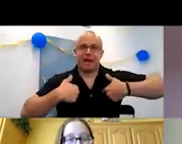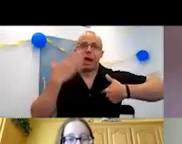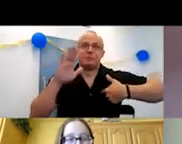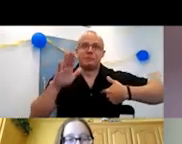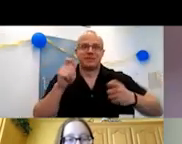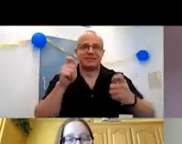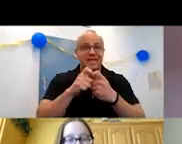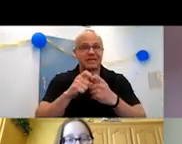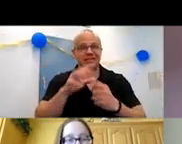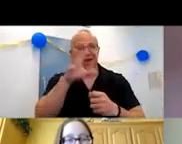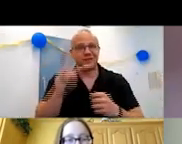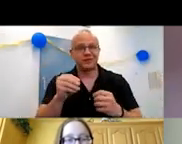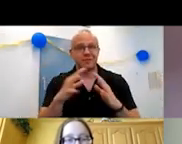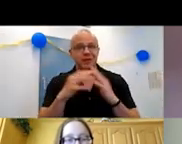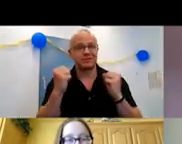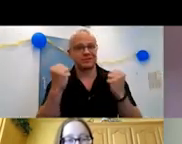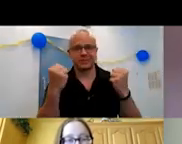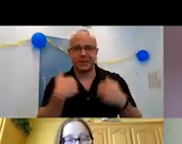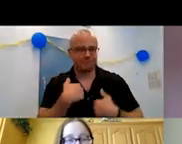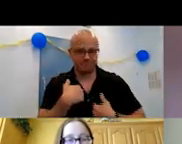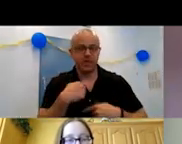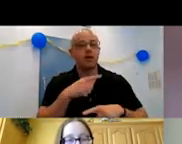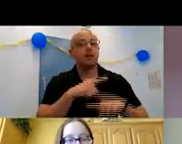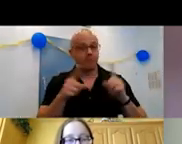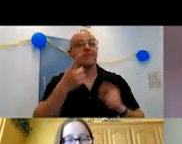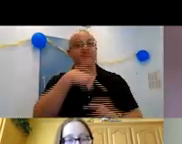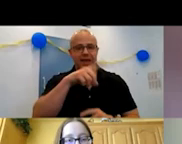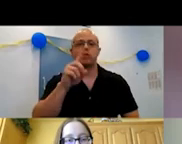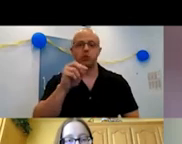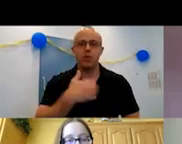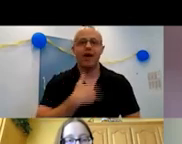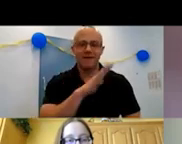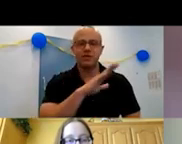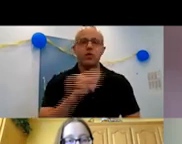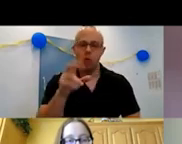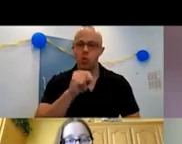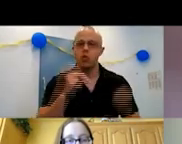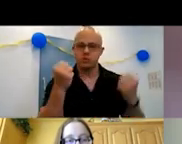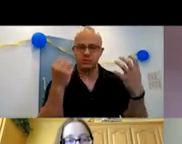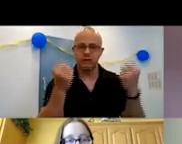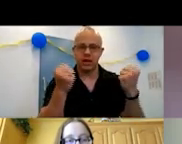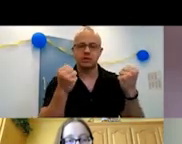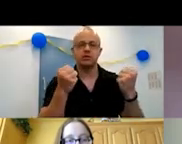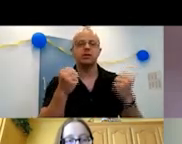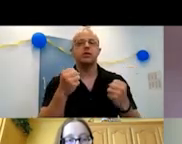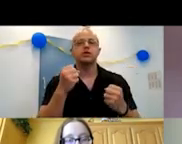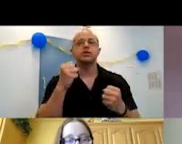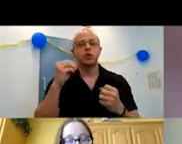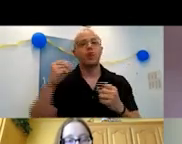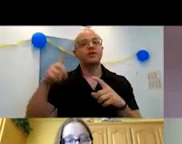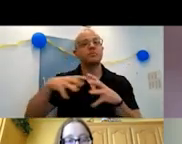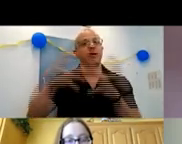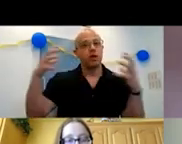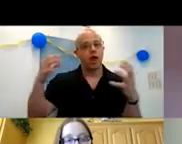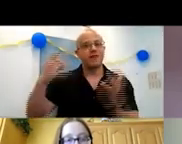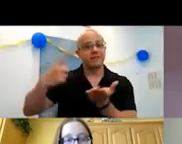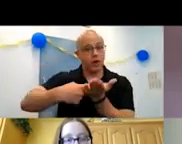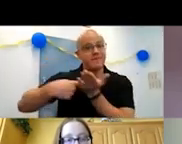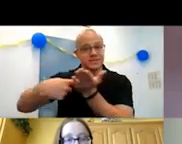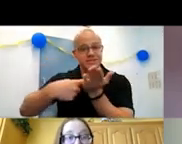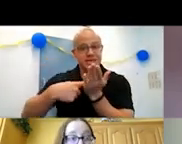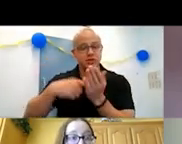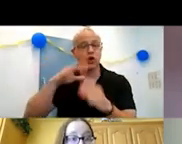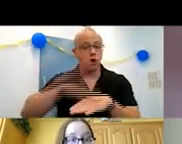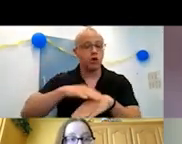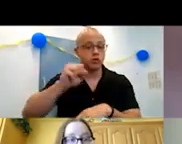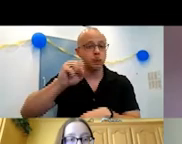So, but I'm not African American, so I'm not quite sure exactly what those words and signs are, but they do have their own